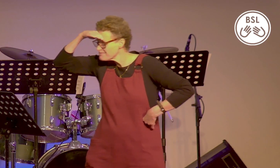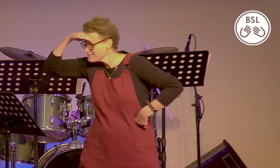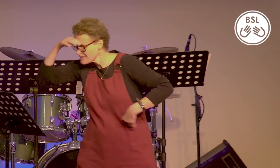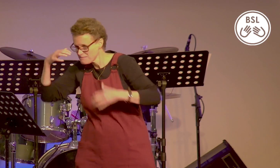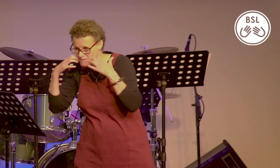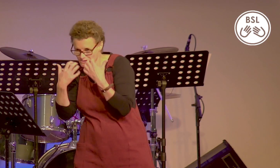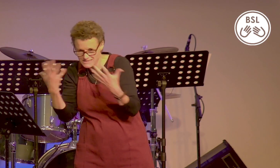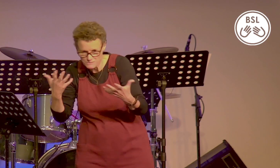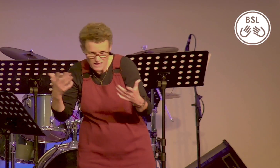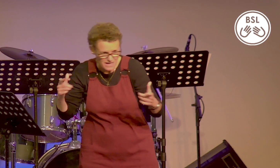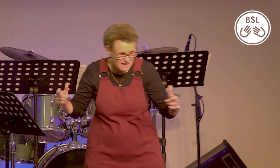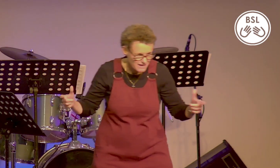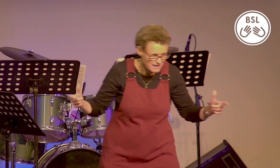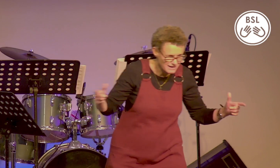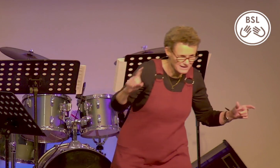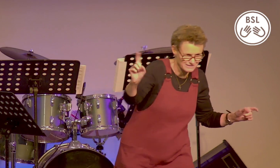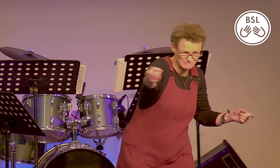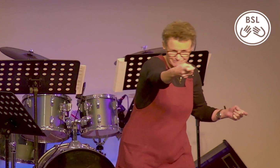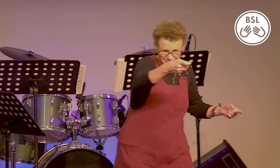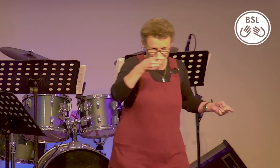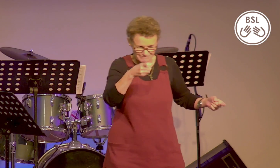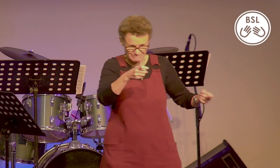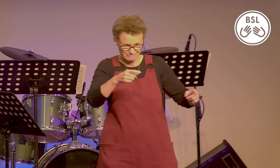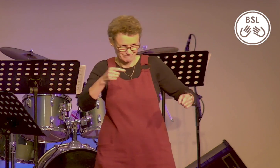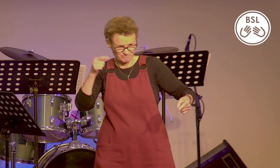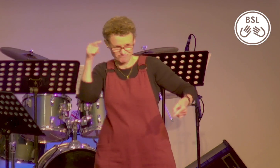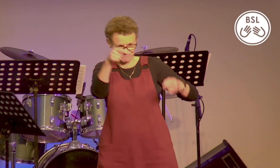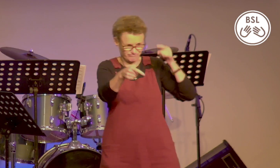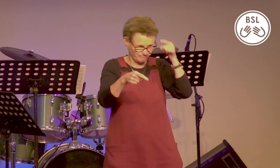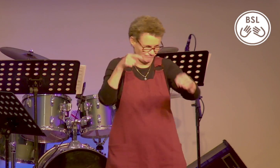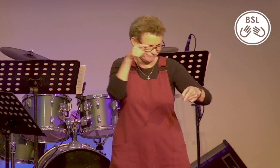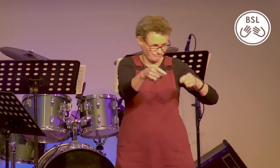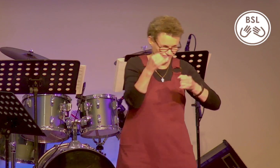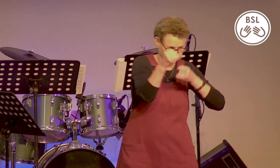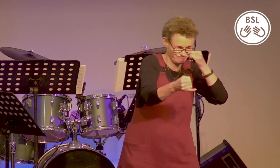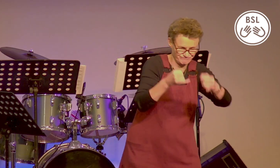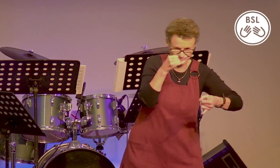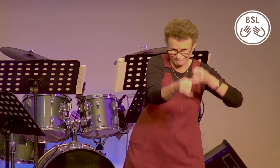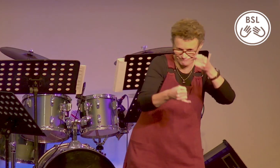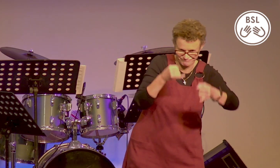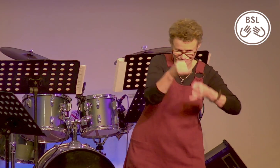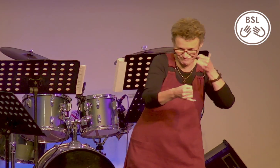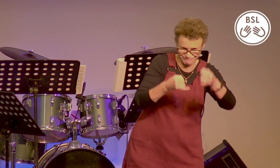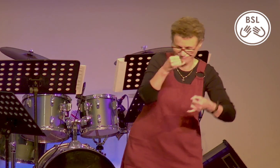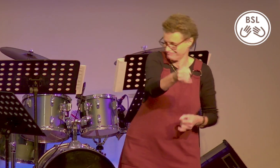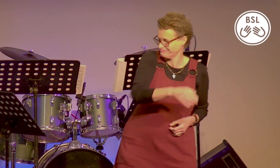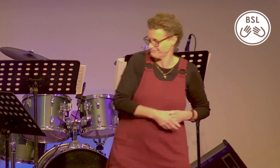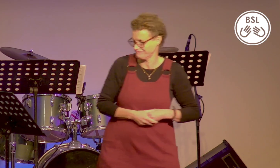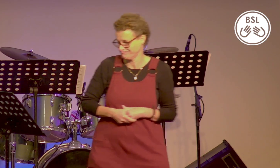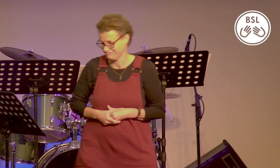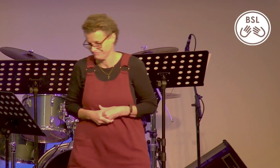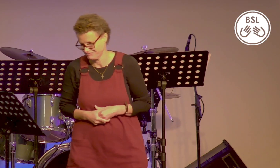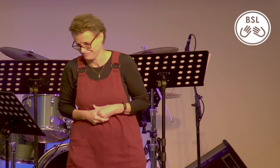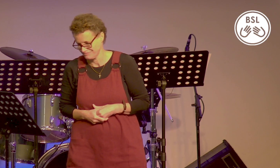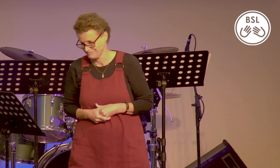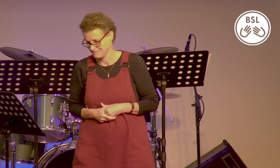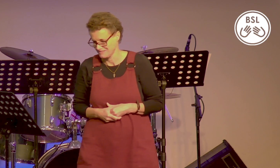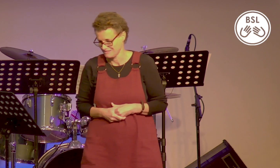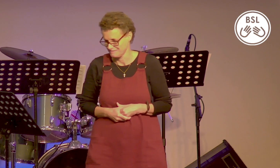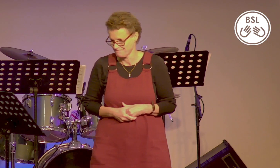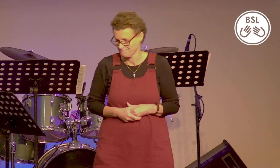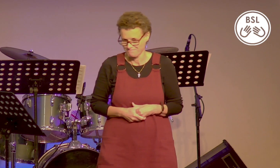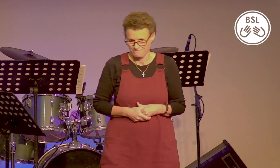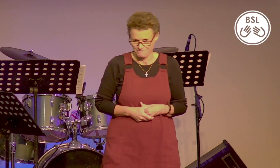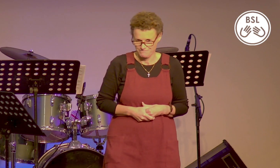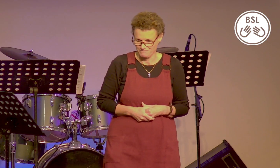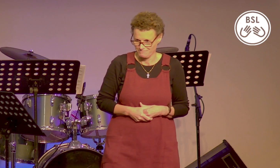we? Where's Moses? Where is he? Come here. Complain, complain, complain. Oi, you.